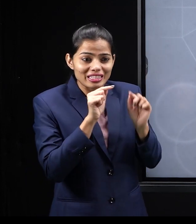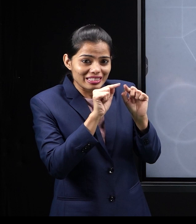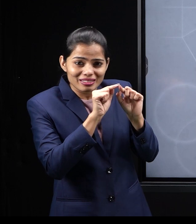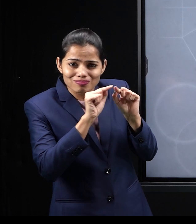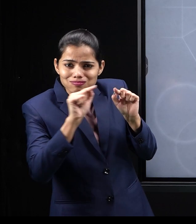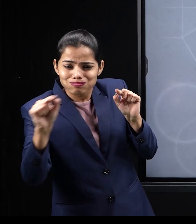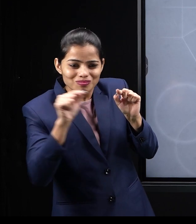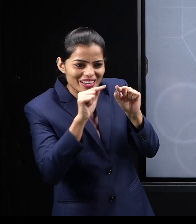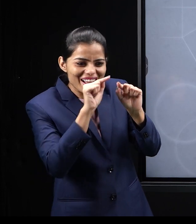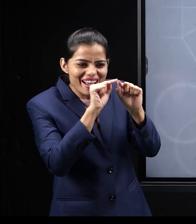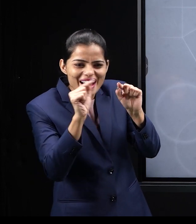There are no lines of symmetry.